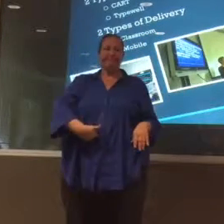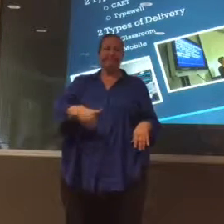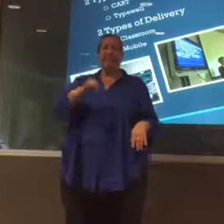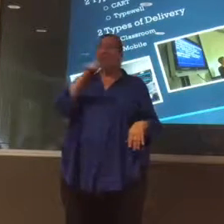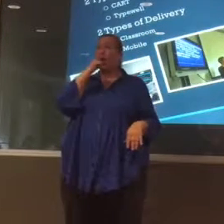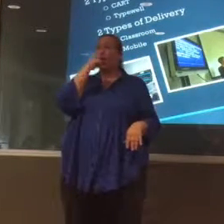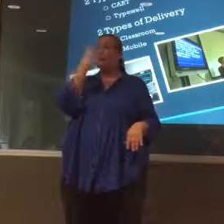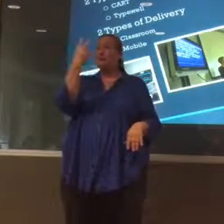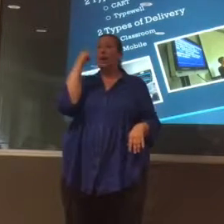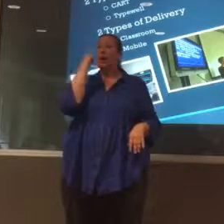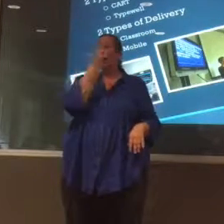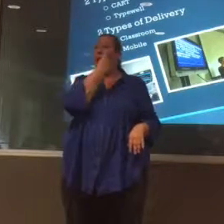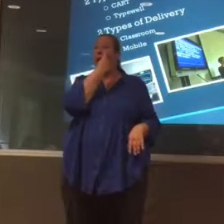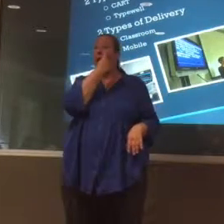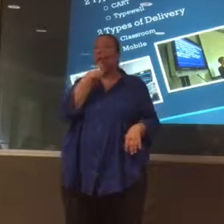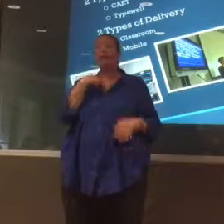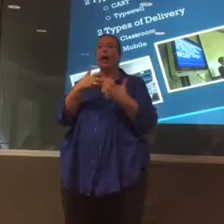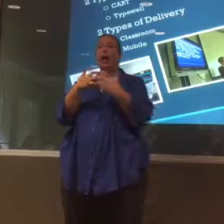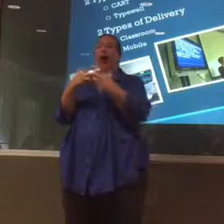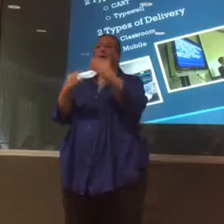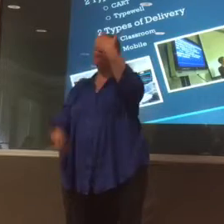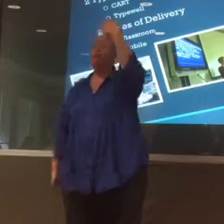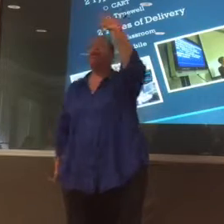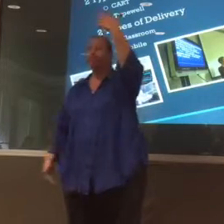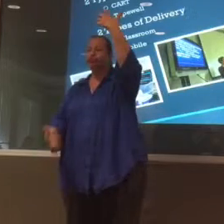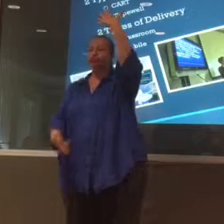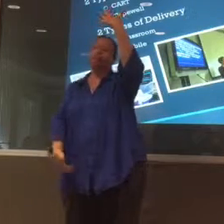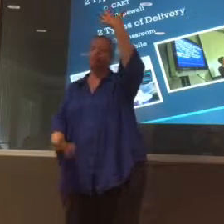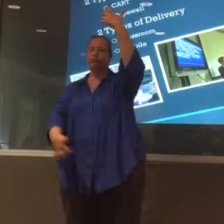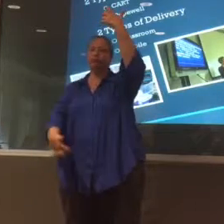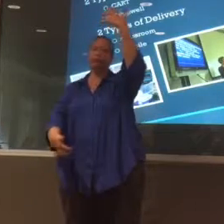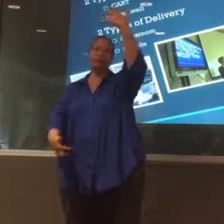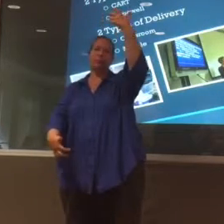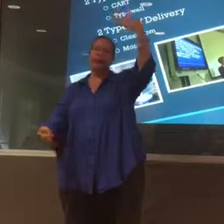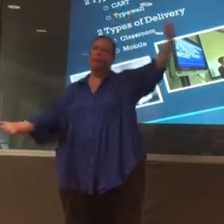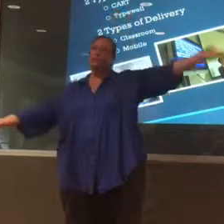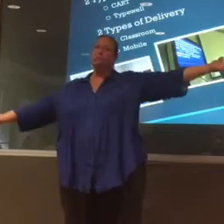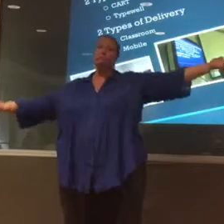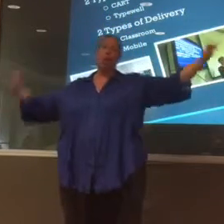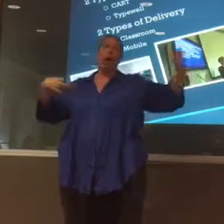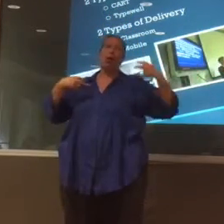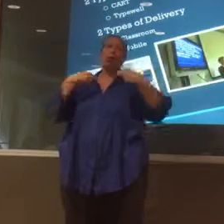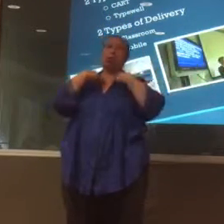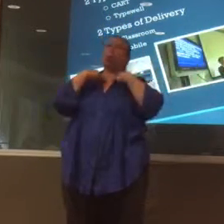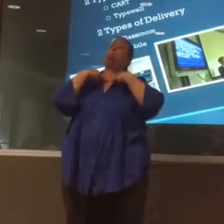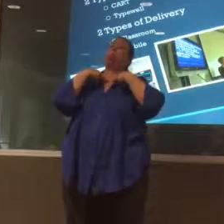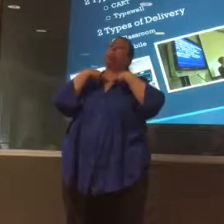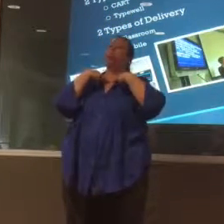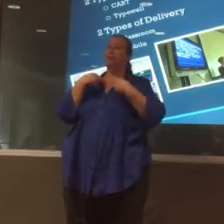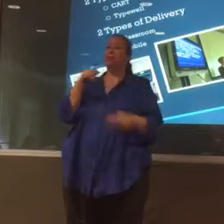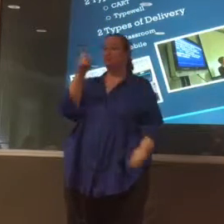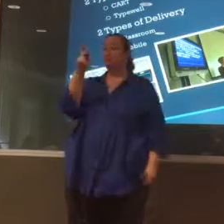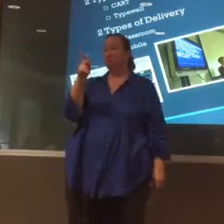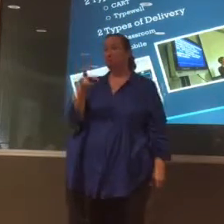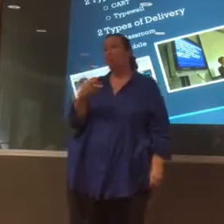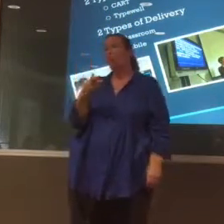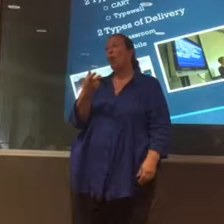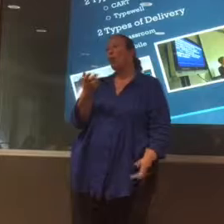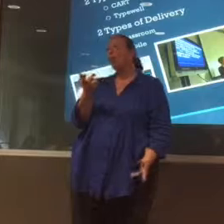deaf in a sense. So if I don't see your eye contact, it's really hard for me to be able to engage with you and continue my